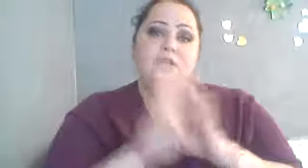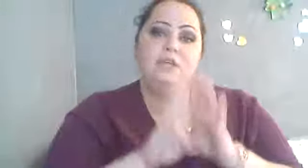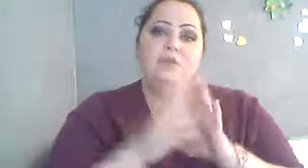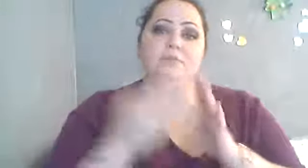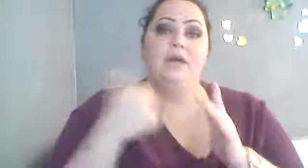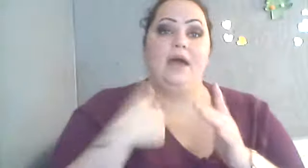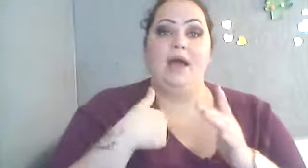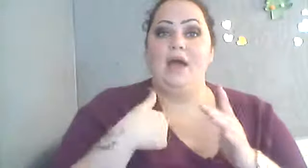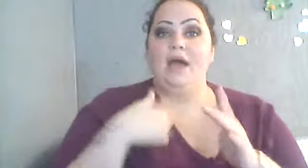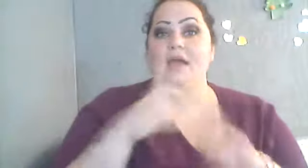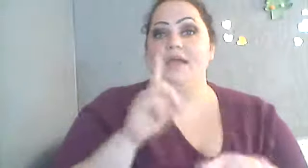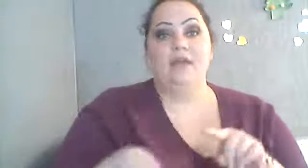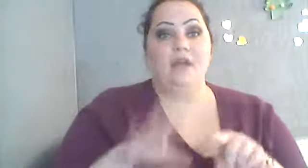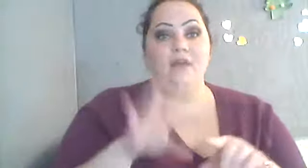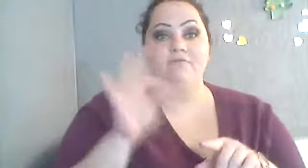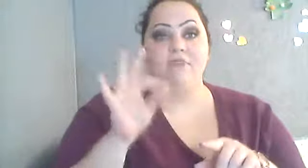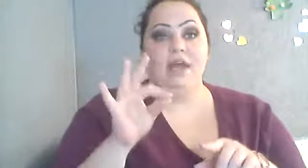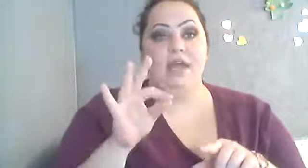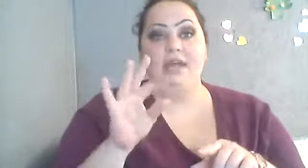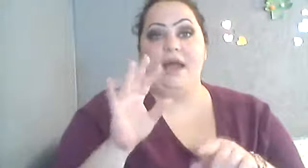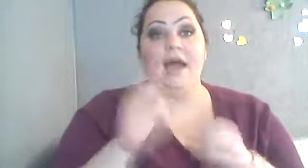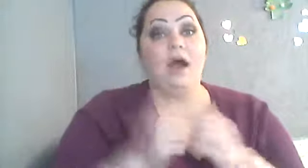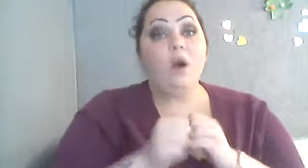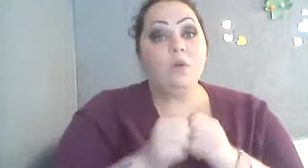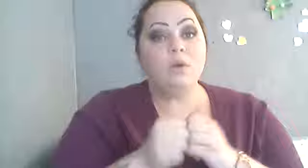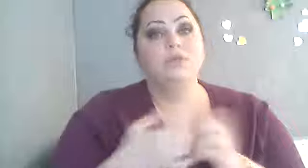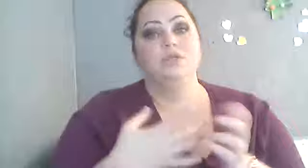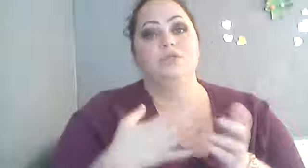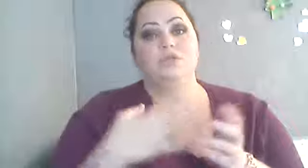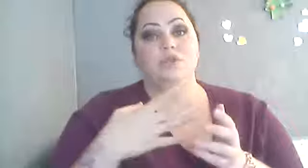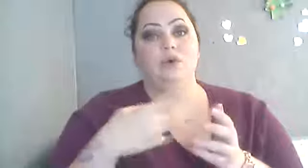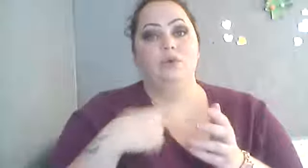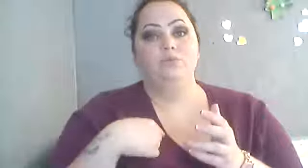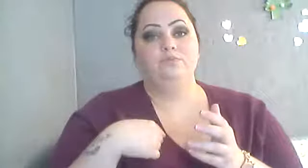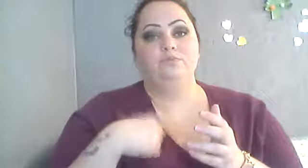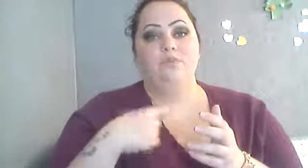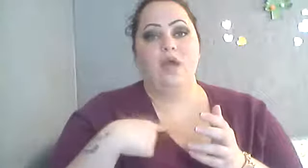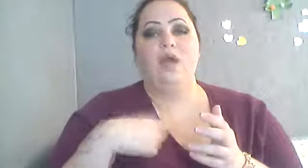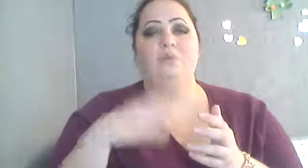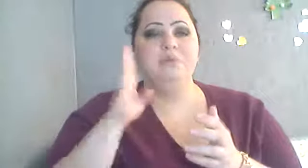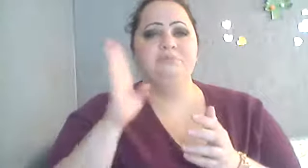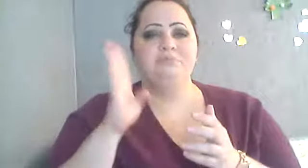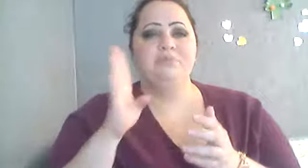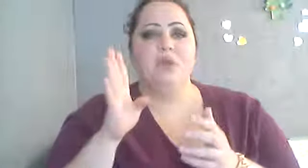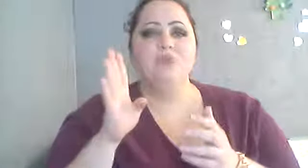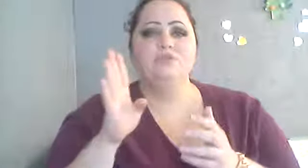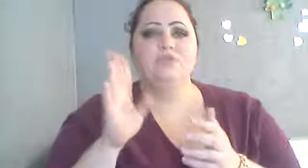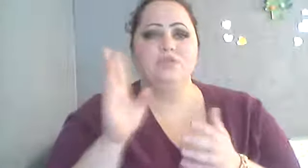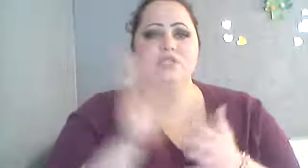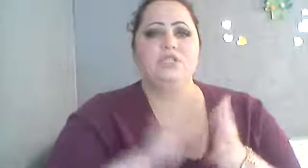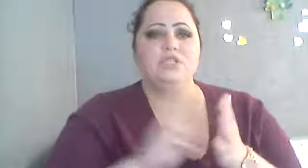videos, but I cannot find how. So I'll do my due diligence. I'll do